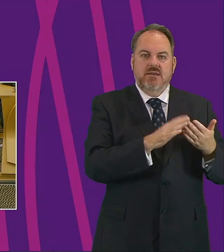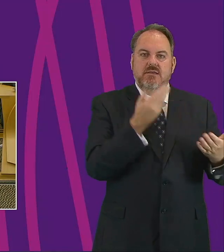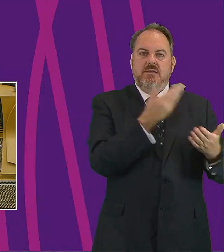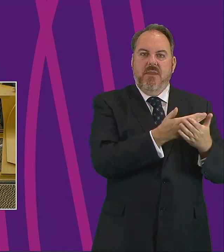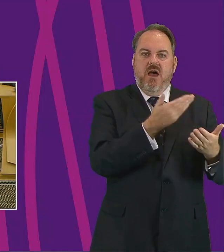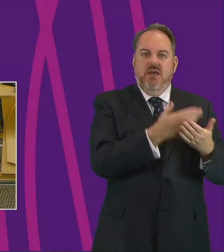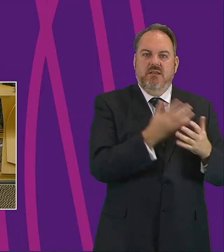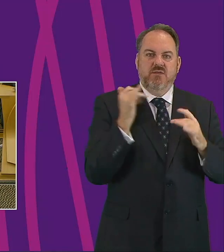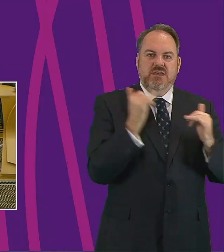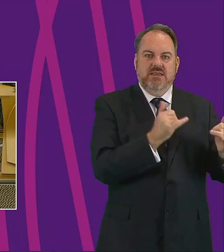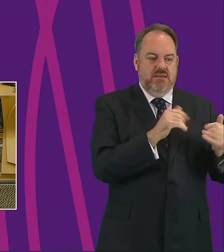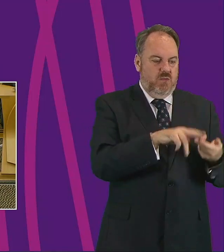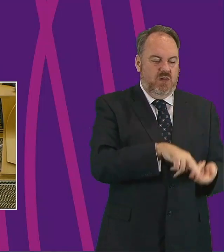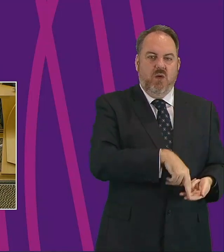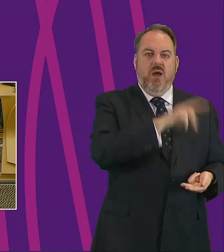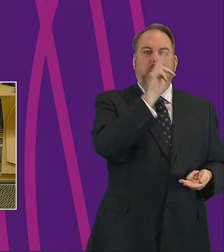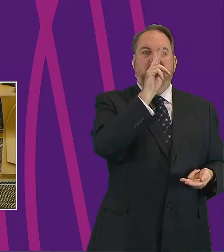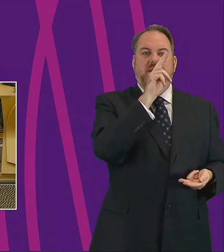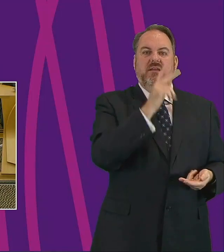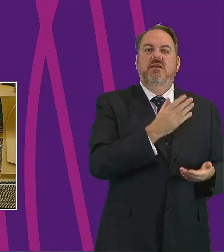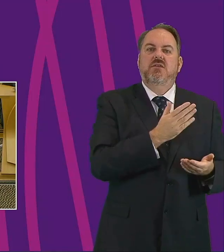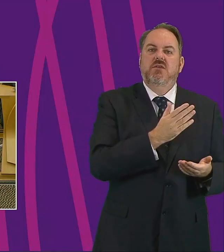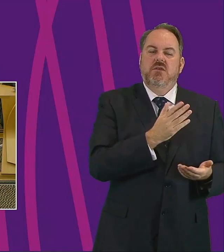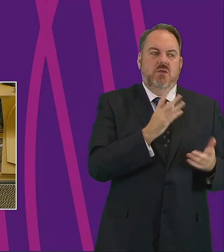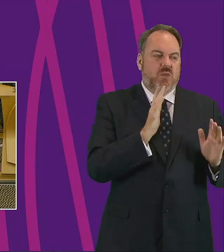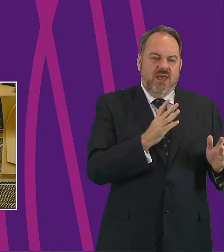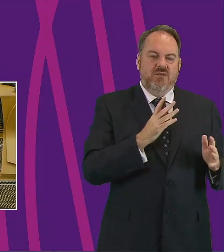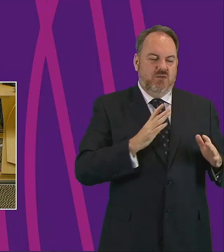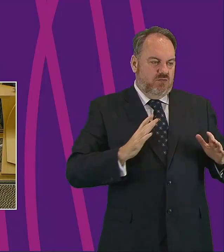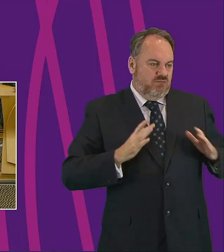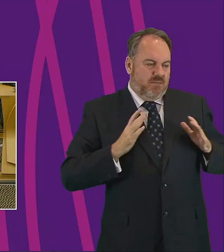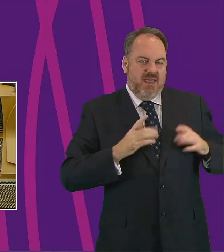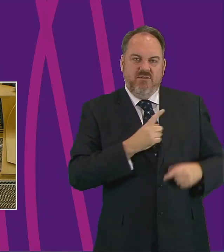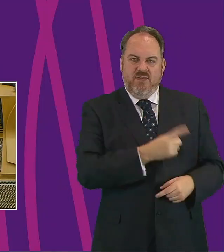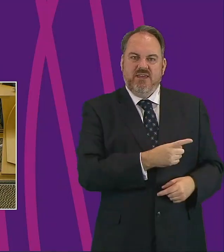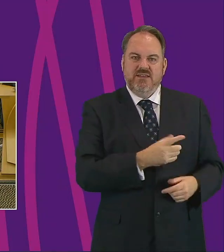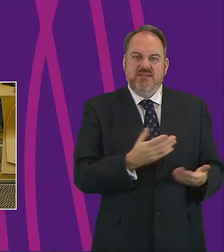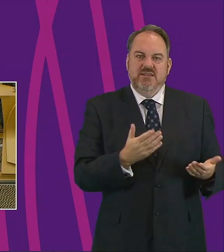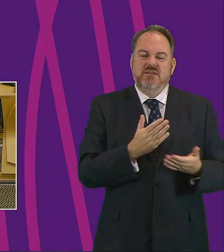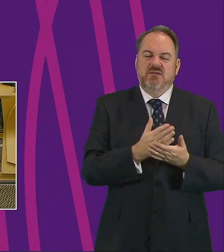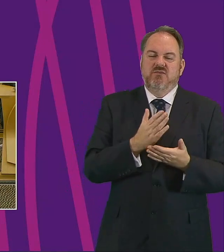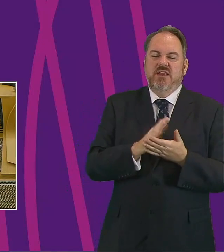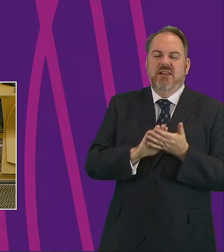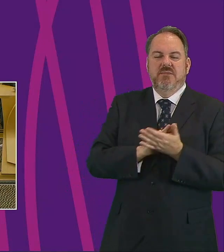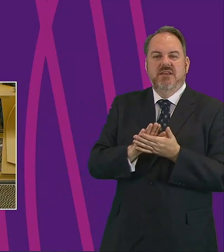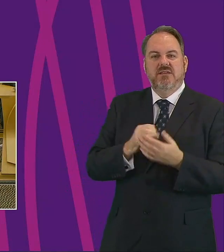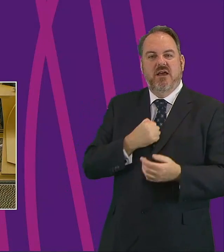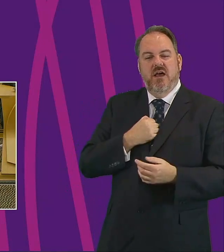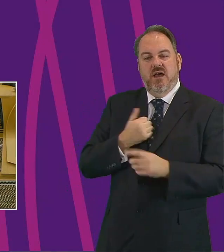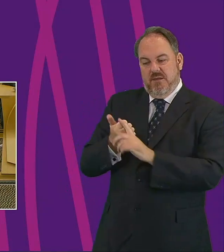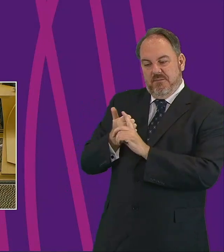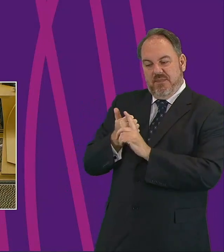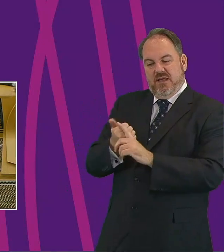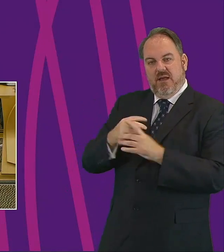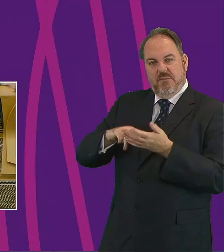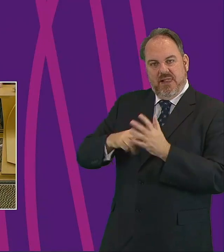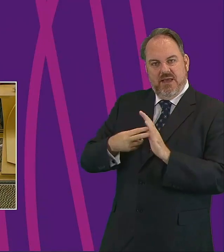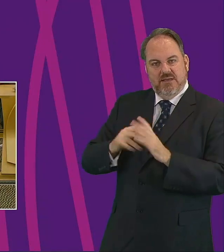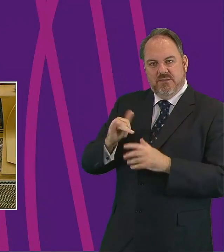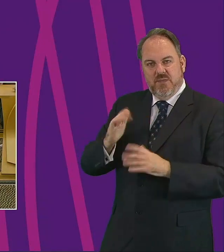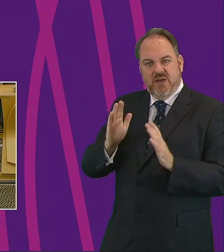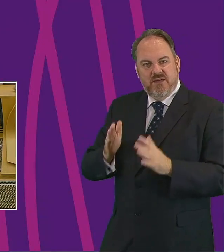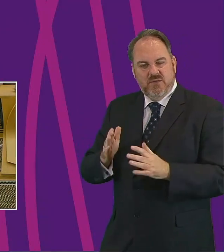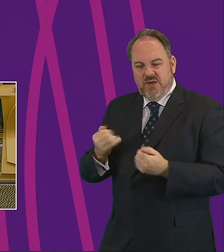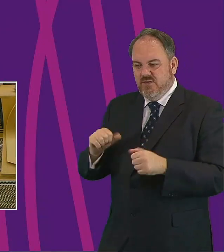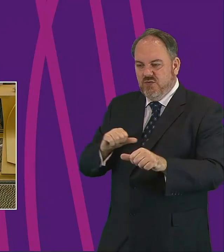the key focuses for us this week has been ensuring that these contingency arrangements, where we need perhaps short-term